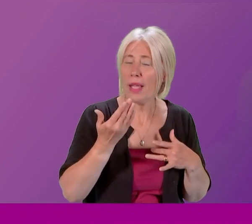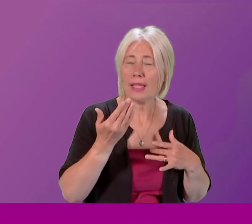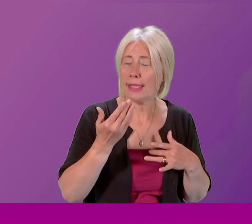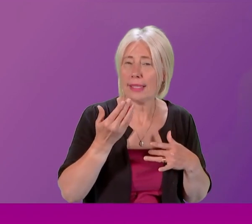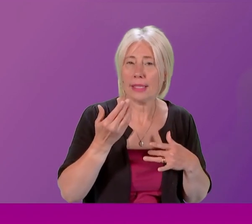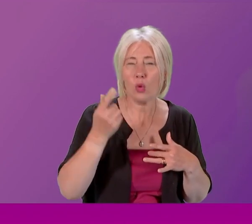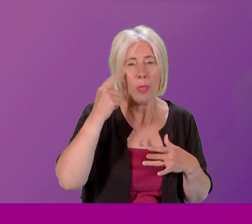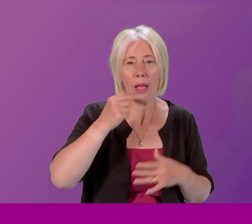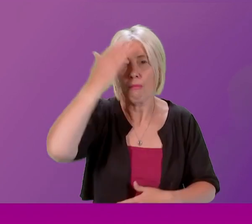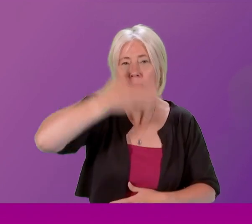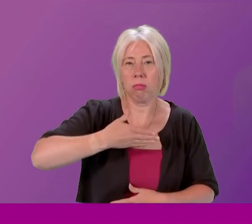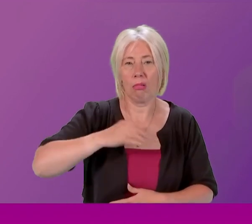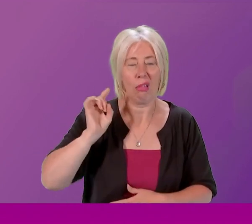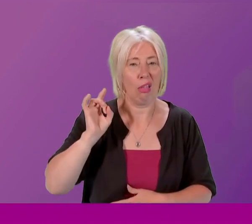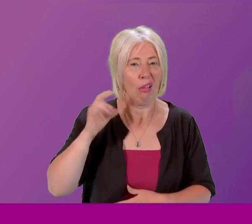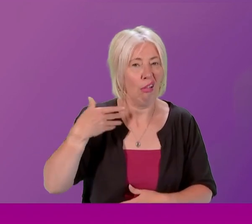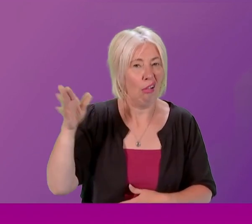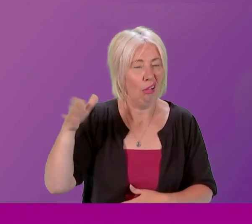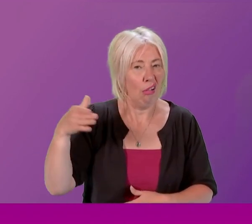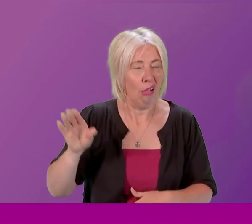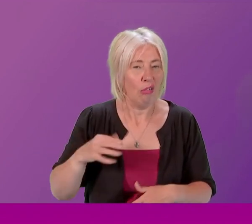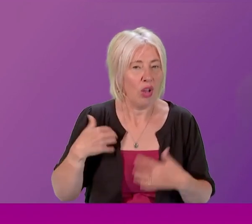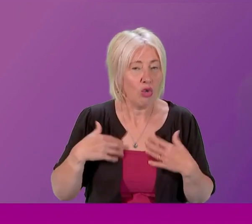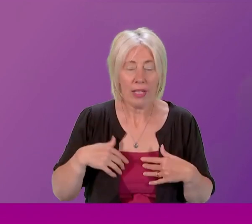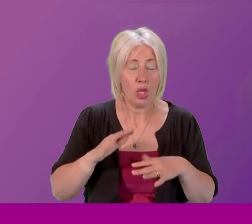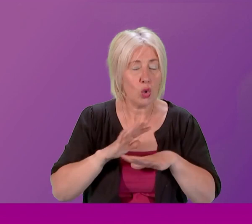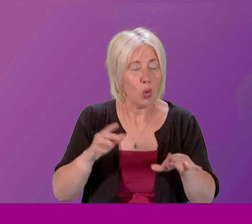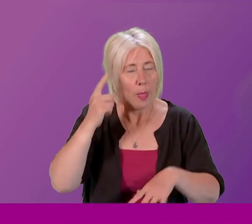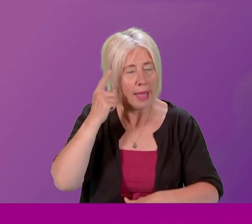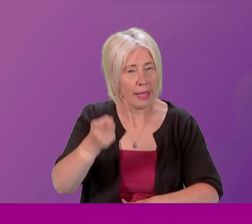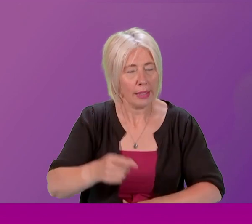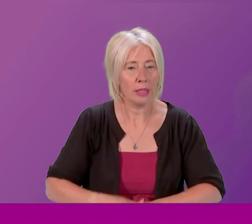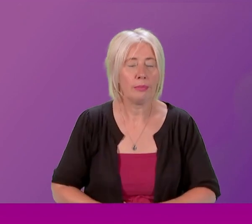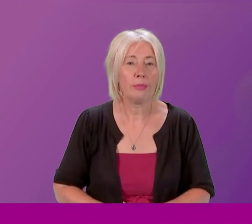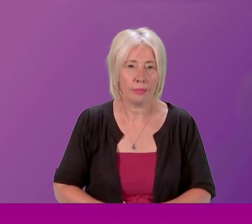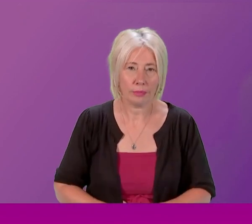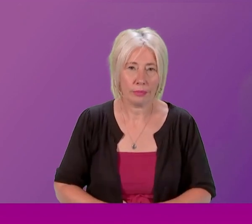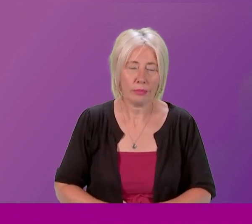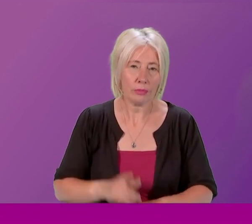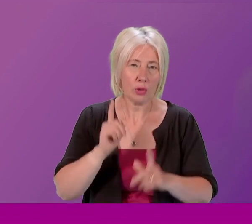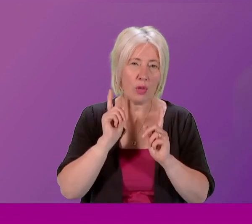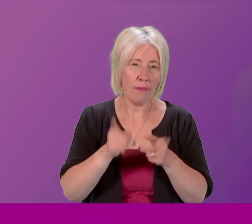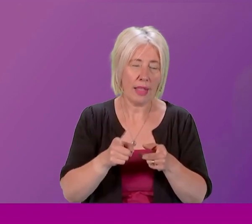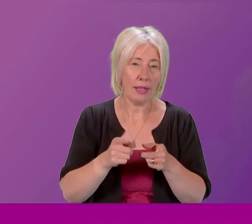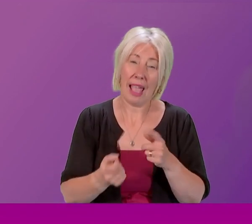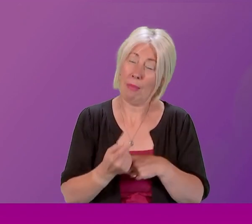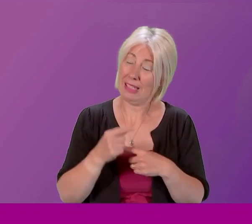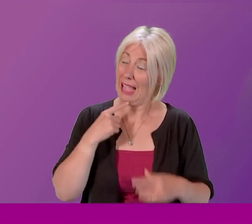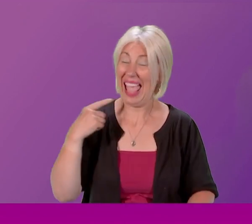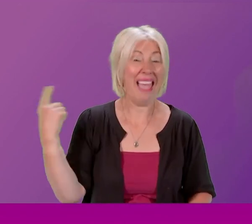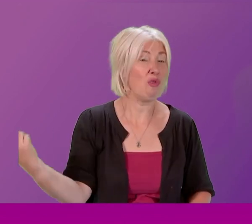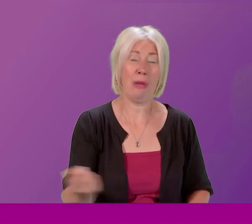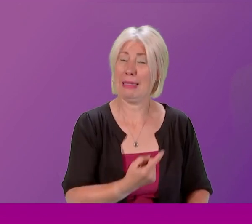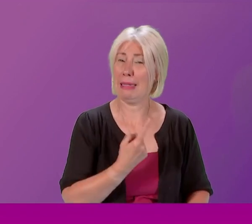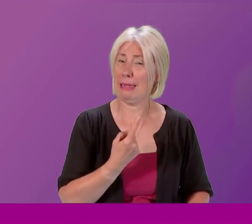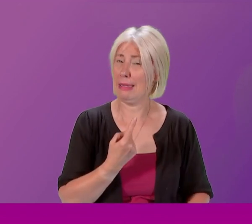there's just this blank face that is come your way. So I think that that happens to us all, and it